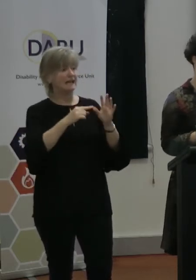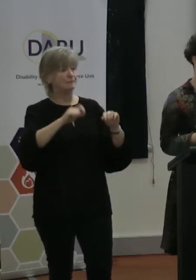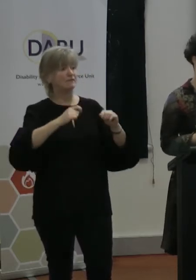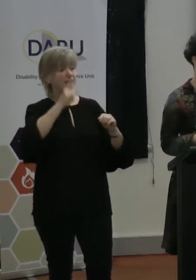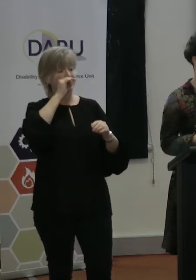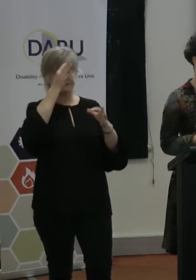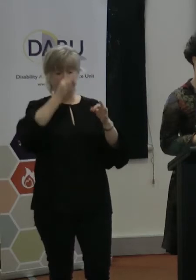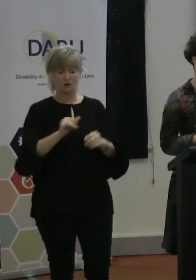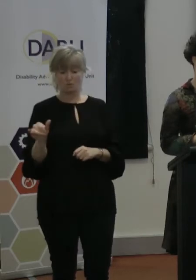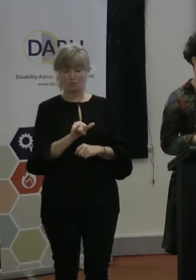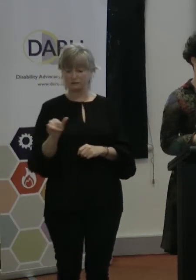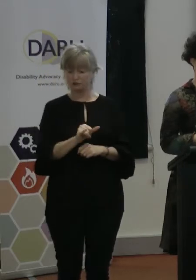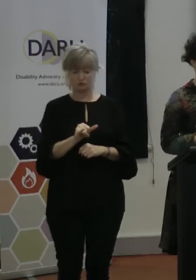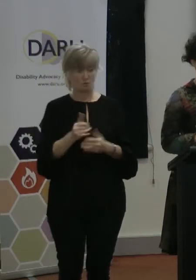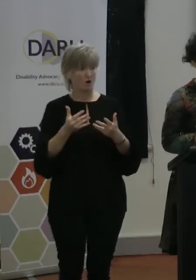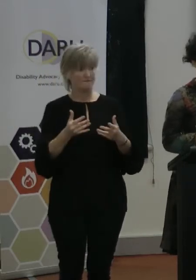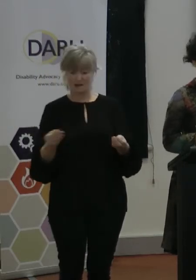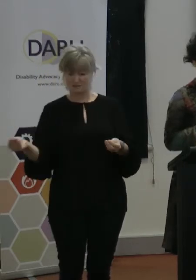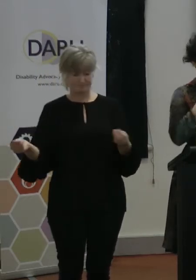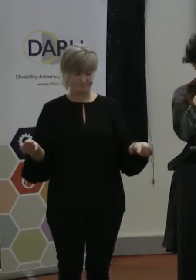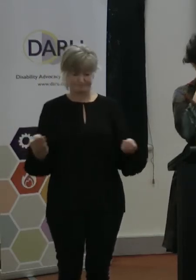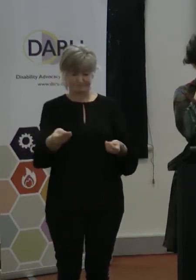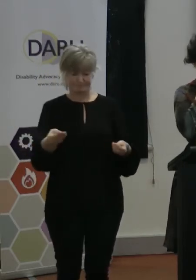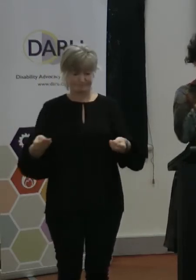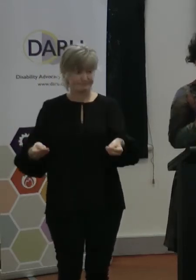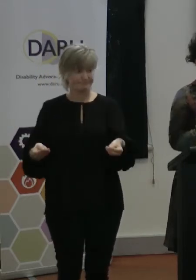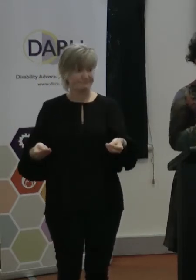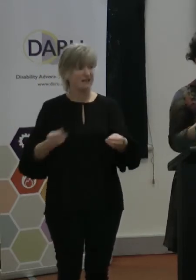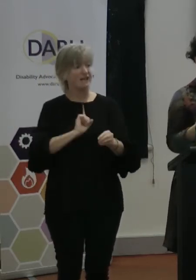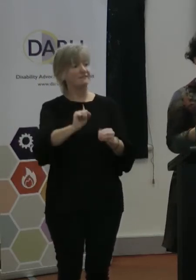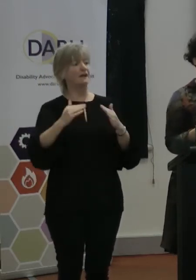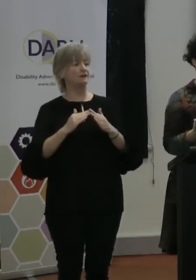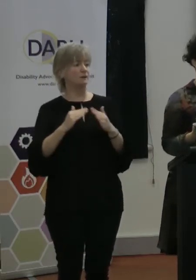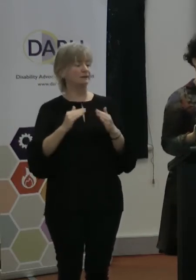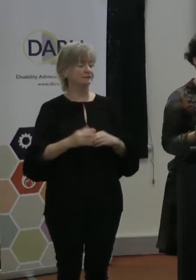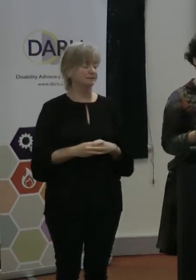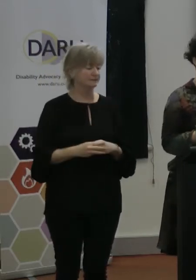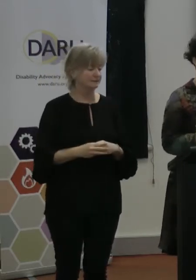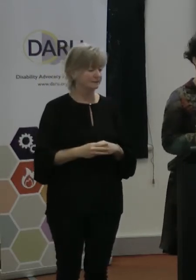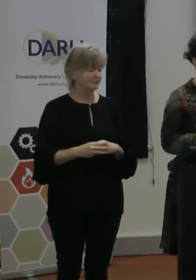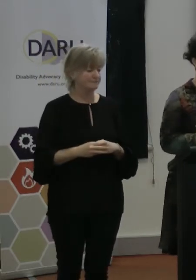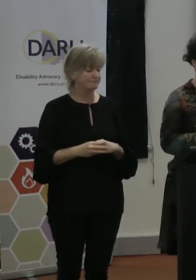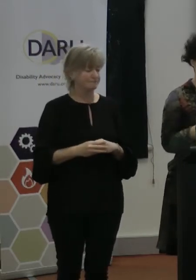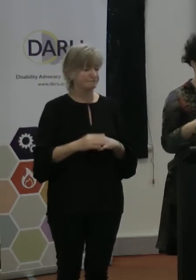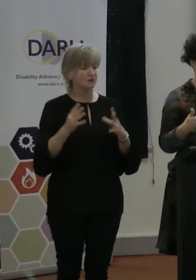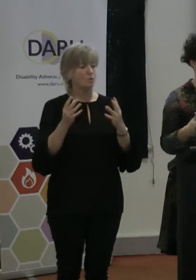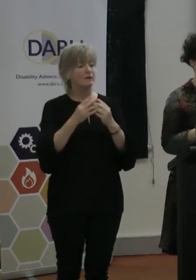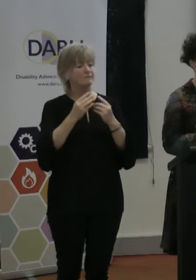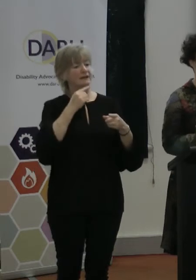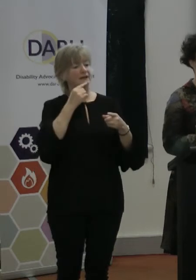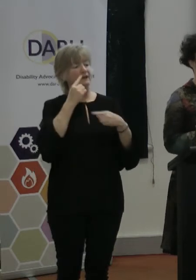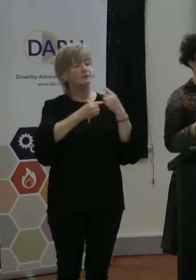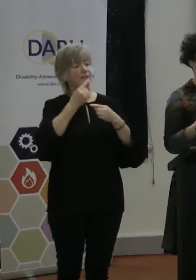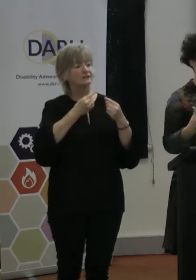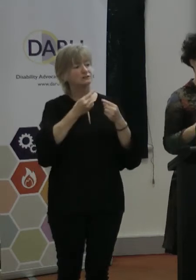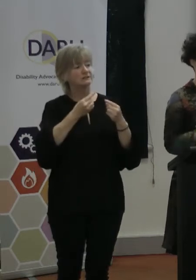of agreement that they will offer in their SDA dwelling. We have been attending some sessions with SDA providers to set this